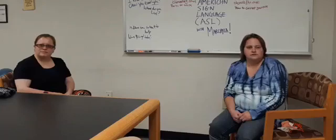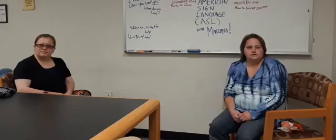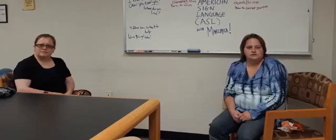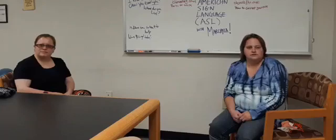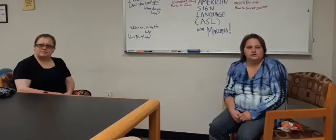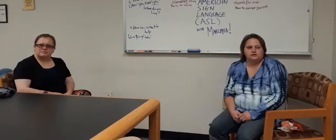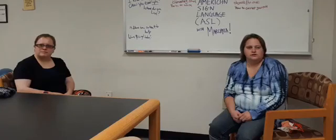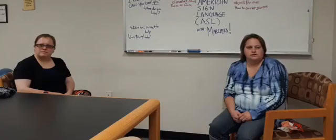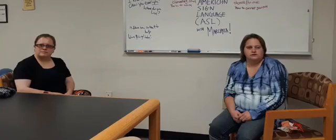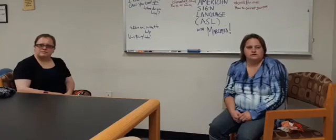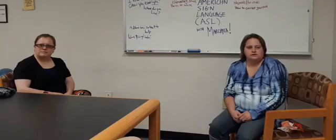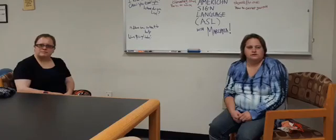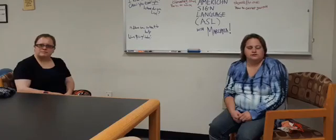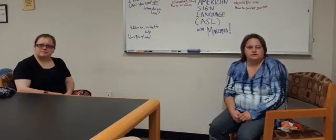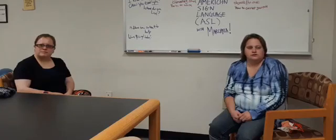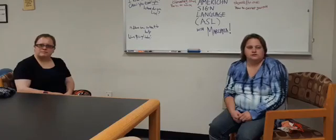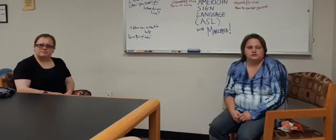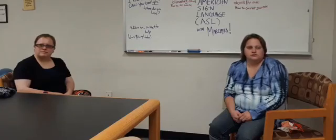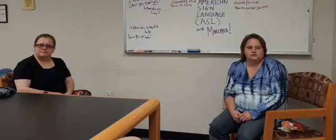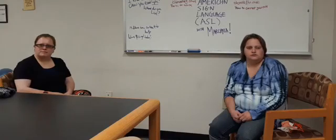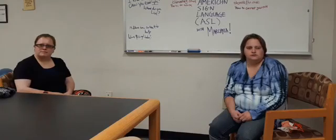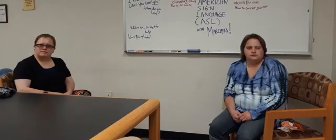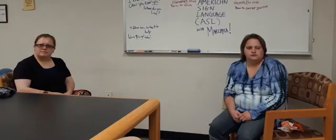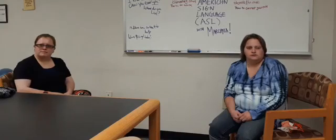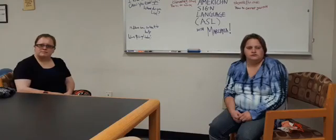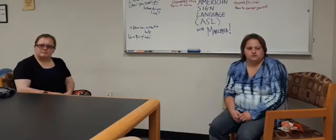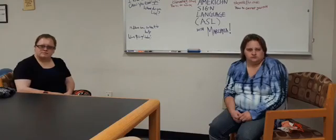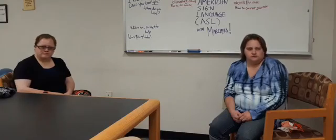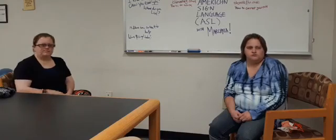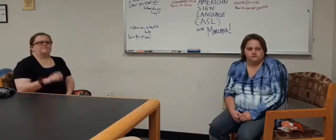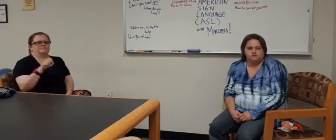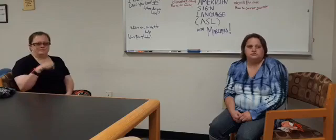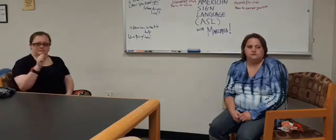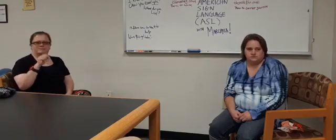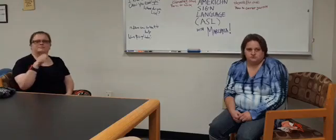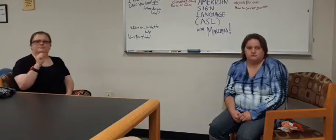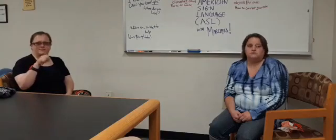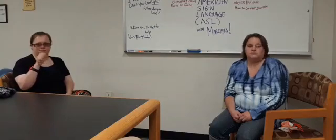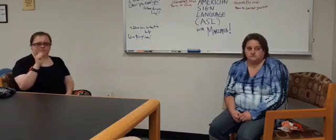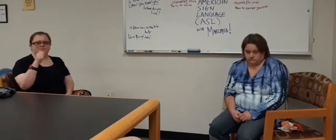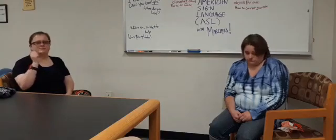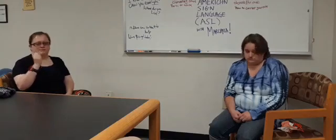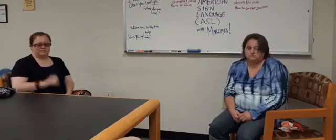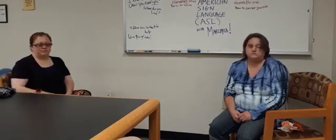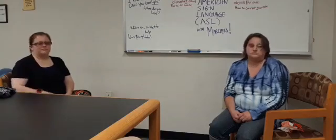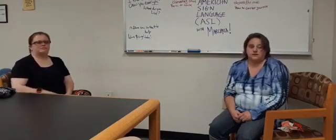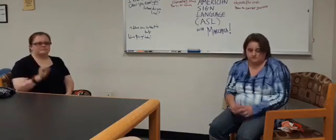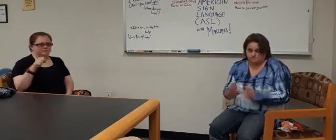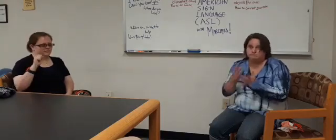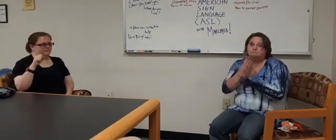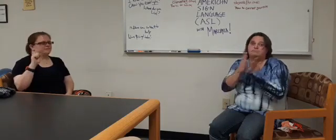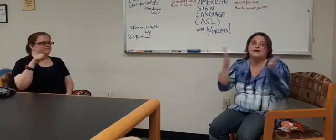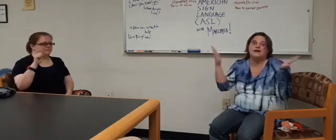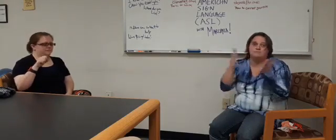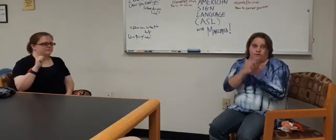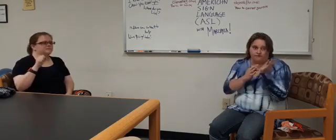for the deaf community, body language, and it's a very big part of it. It's Big part of it.